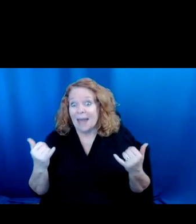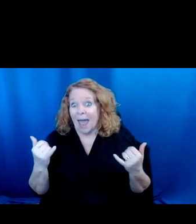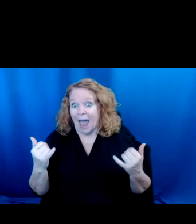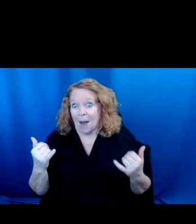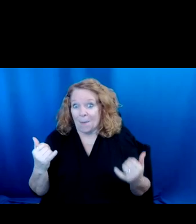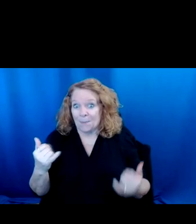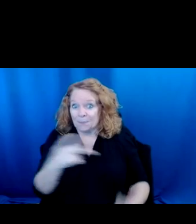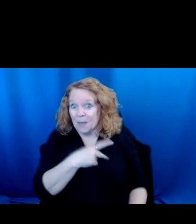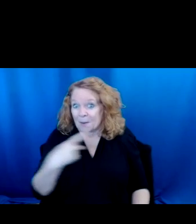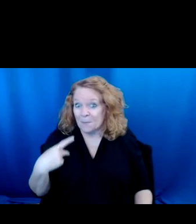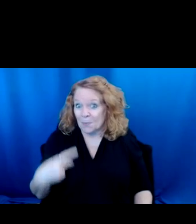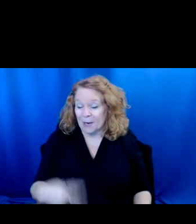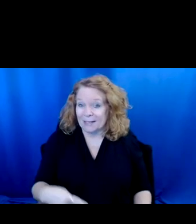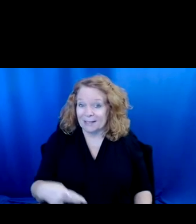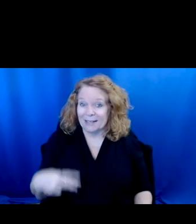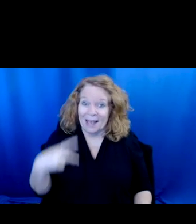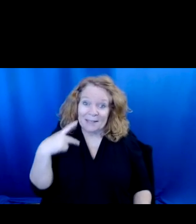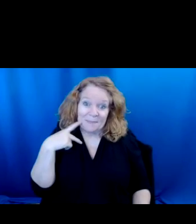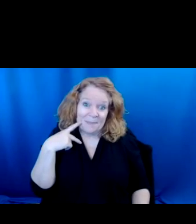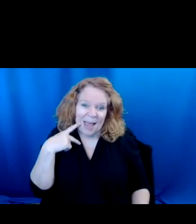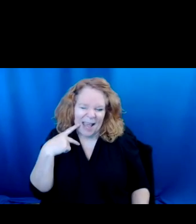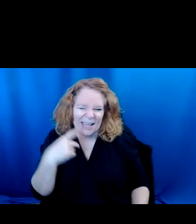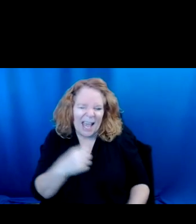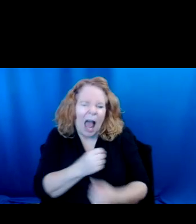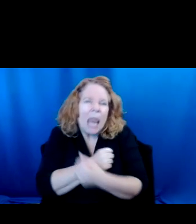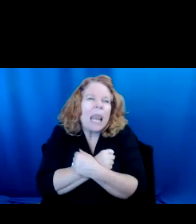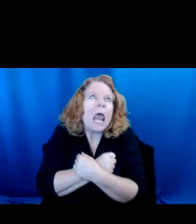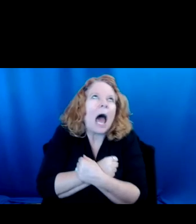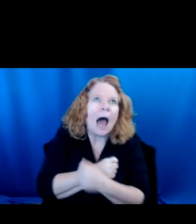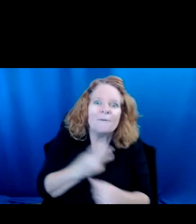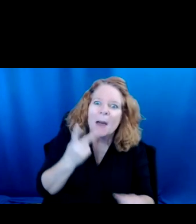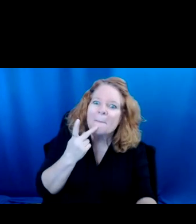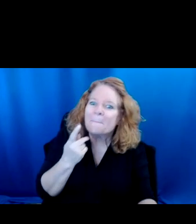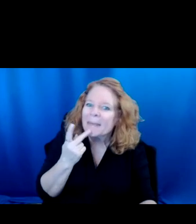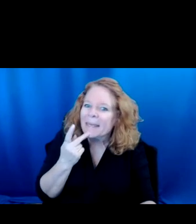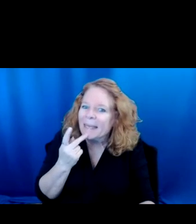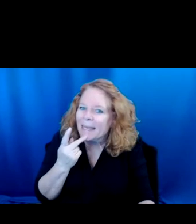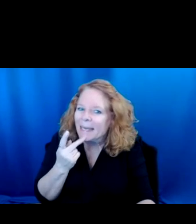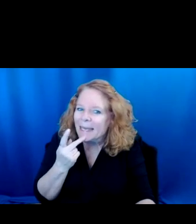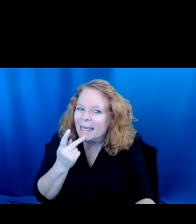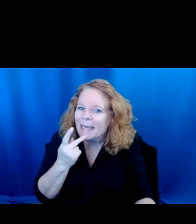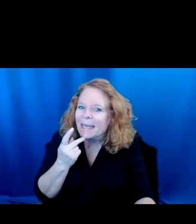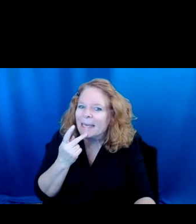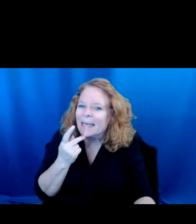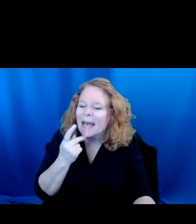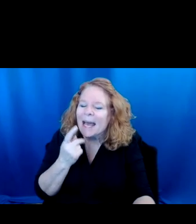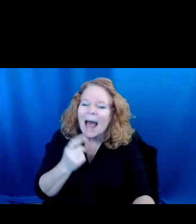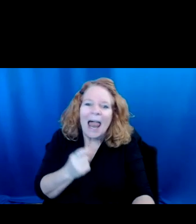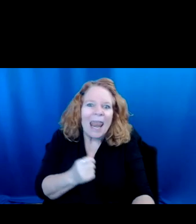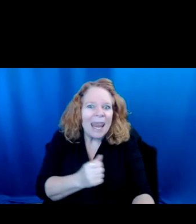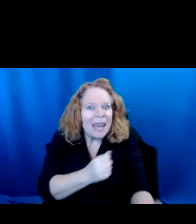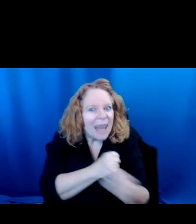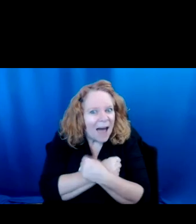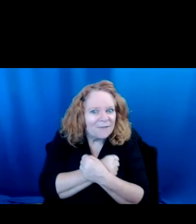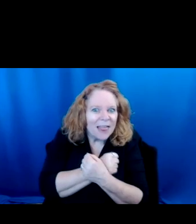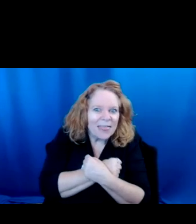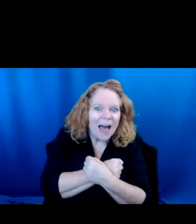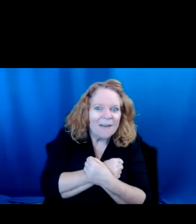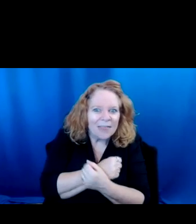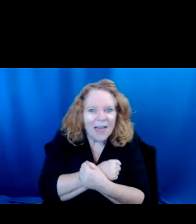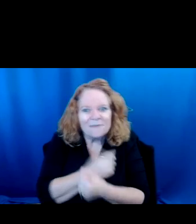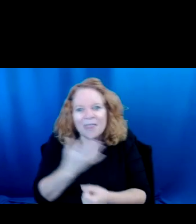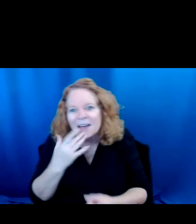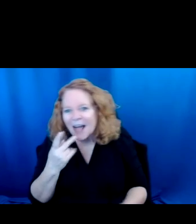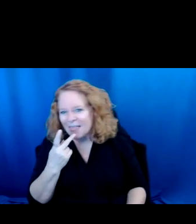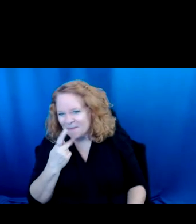Peggy loved the colour pink. She loved, loved, loved the colour pink. And here she